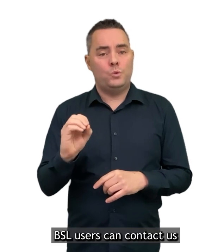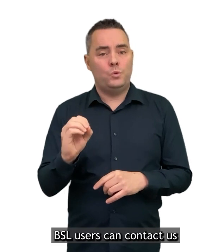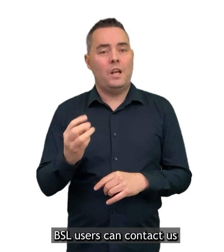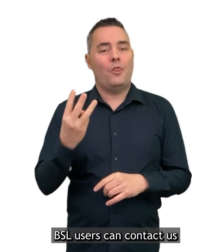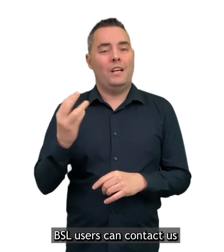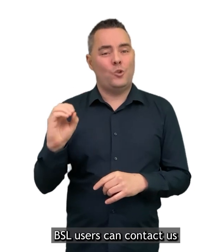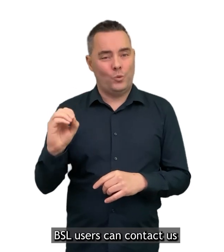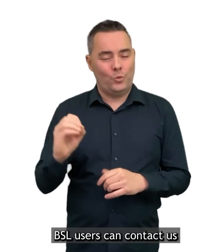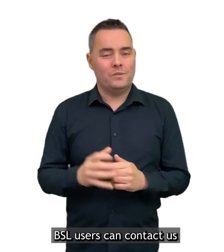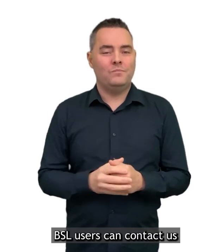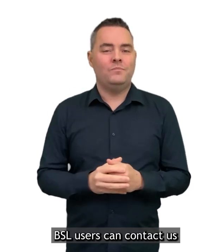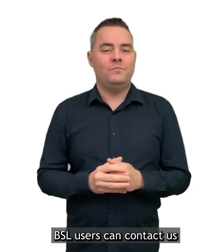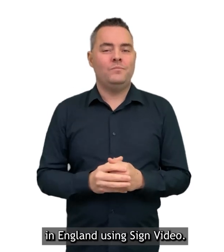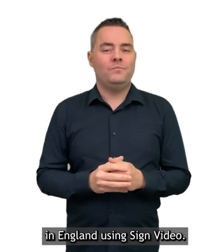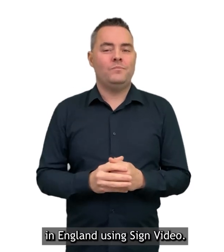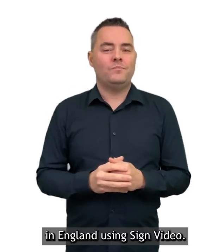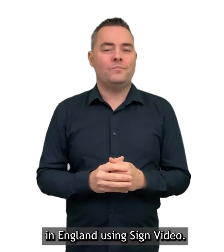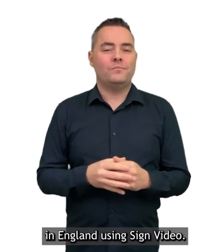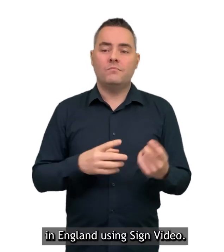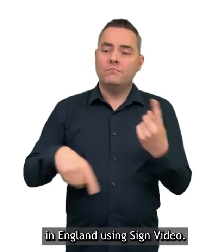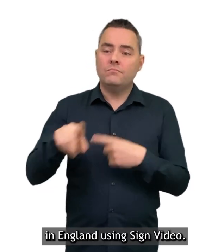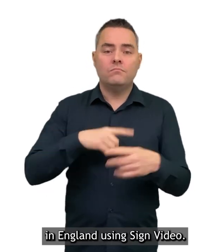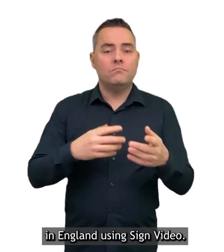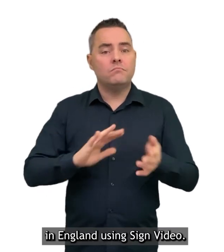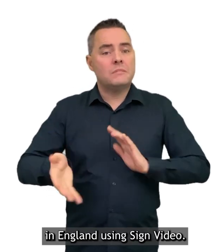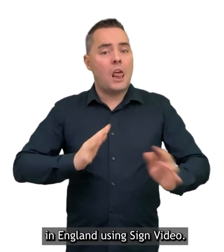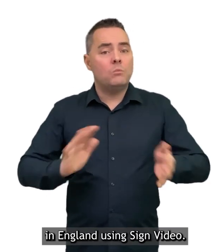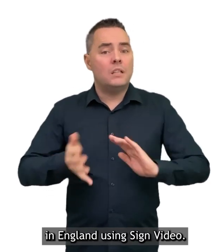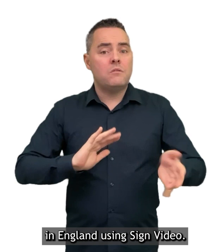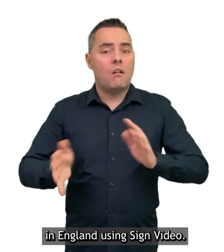BSL users can contact us in England using Sign Video.